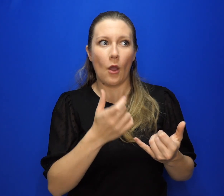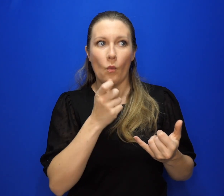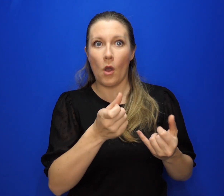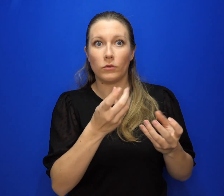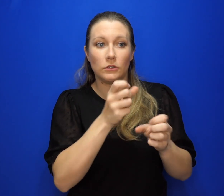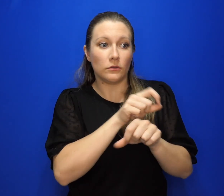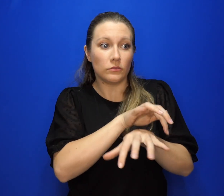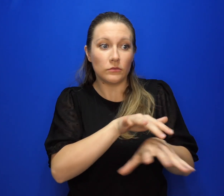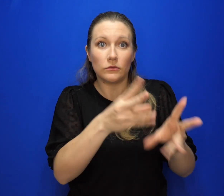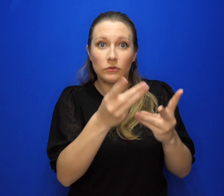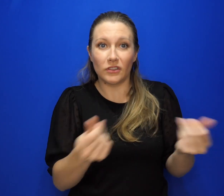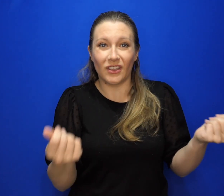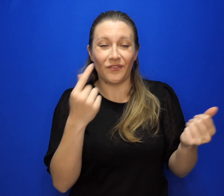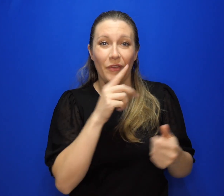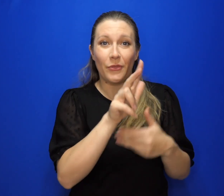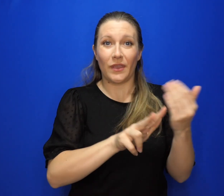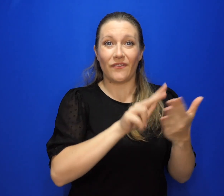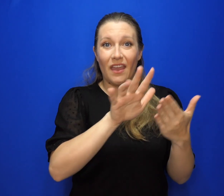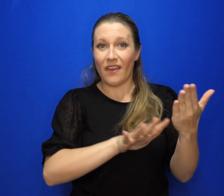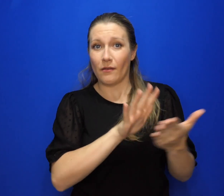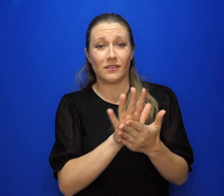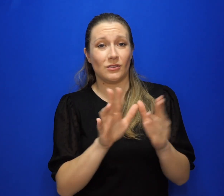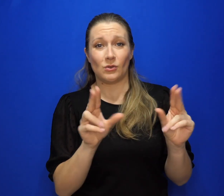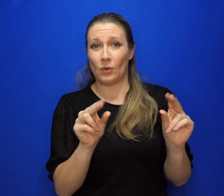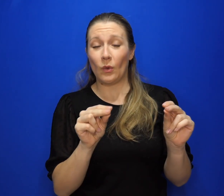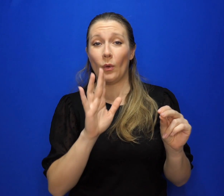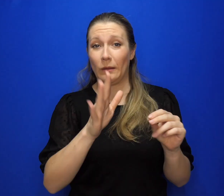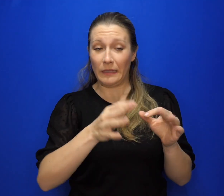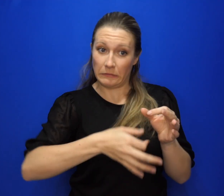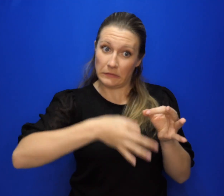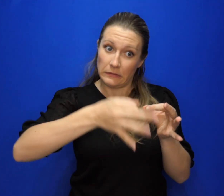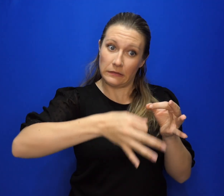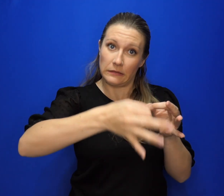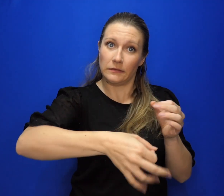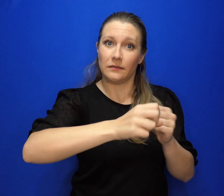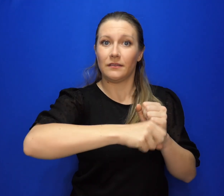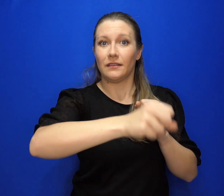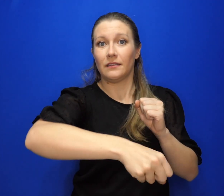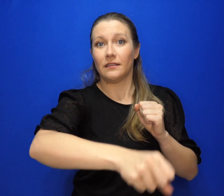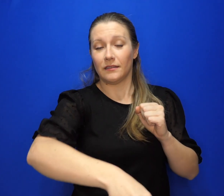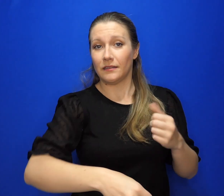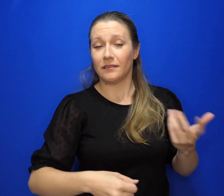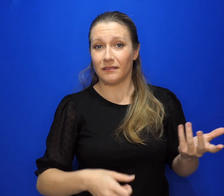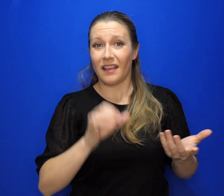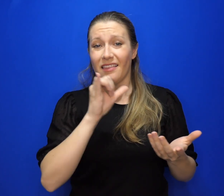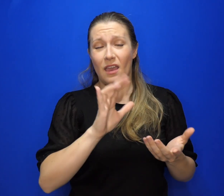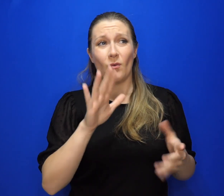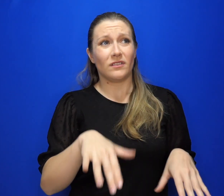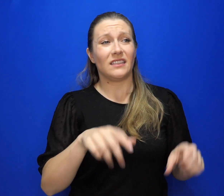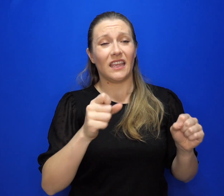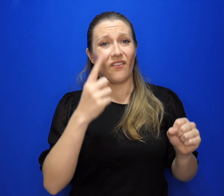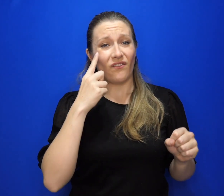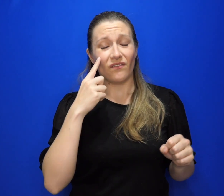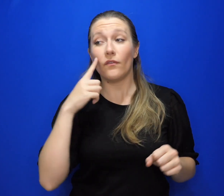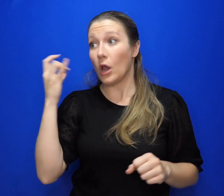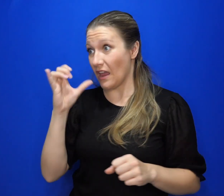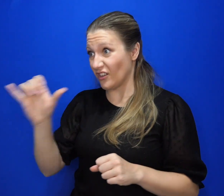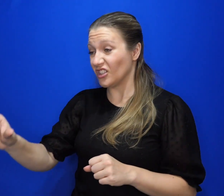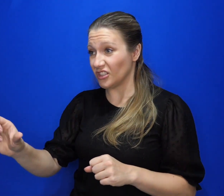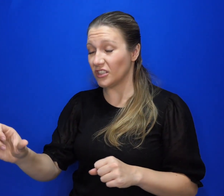active insulin window, now you've got tightly packed insulin that's inside of that ball of injected. And that's going to take forever.